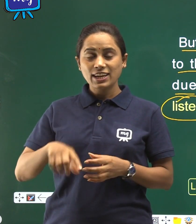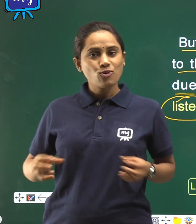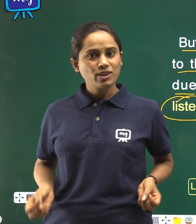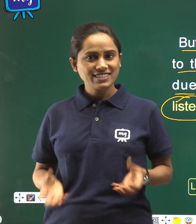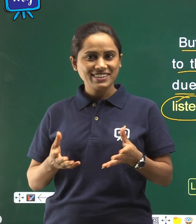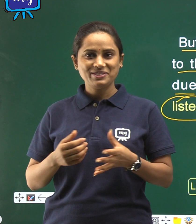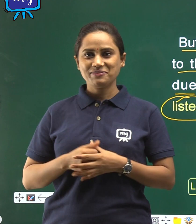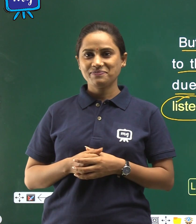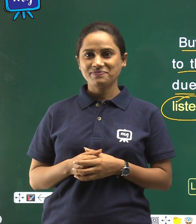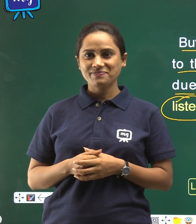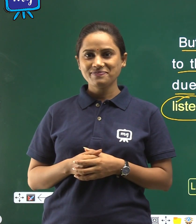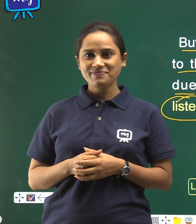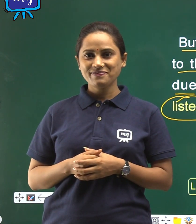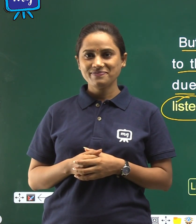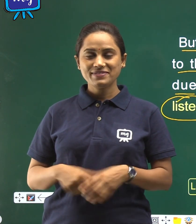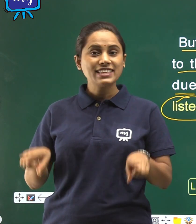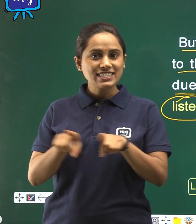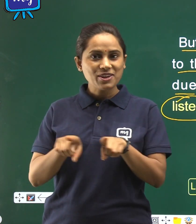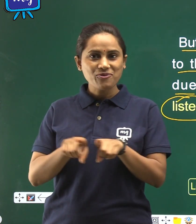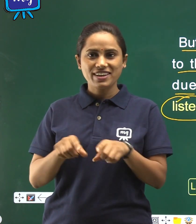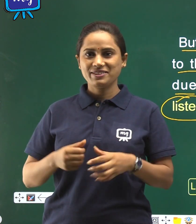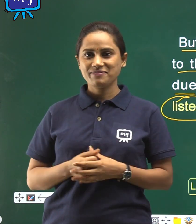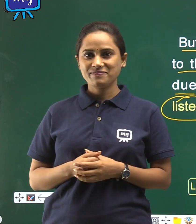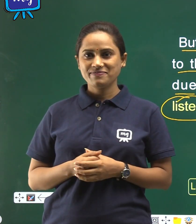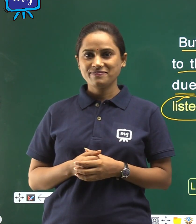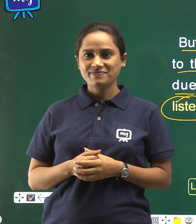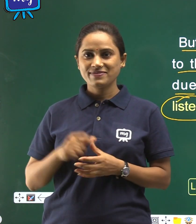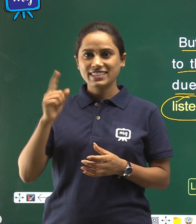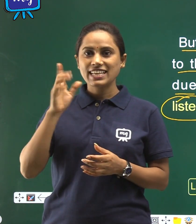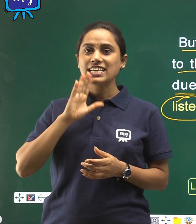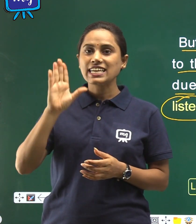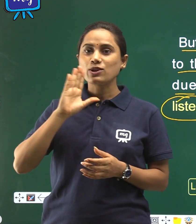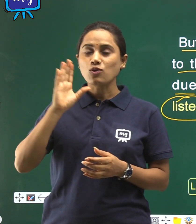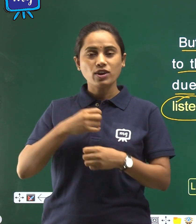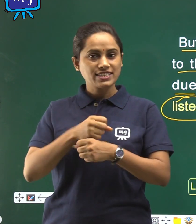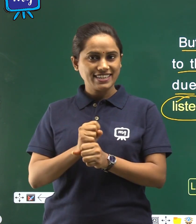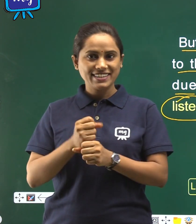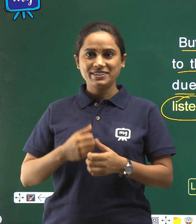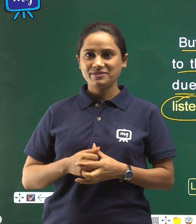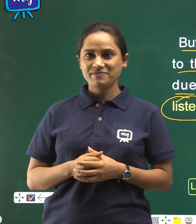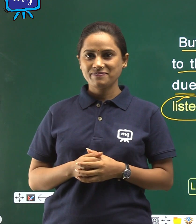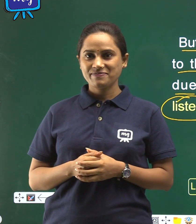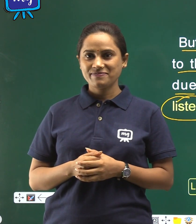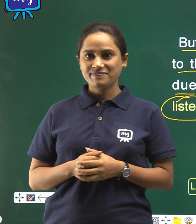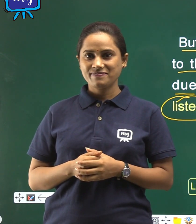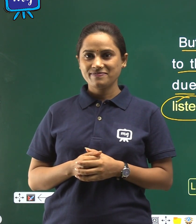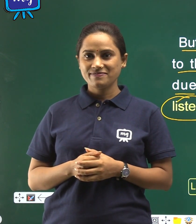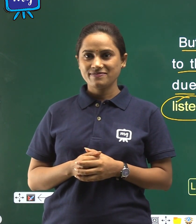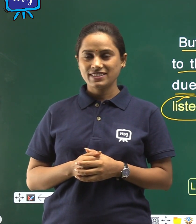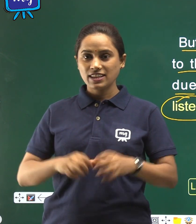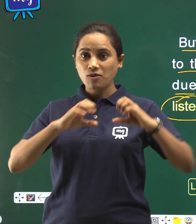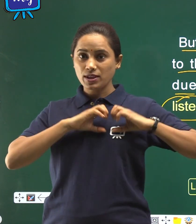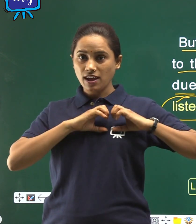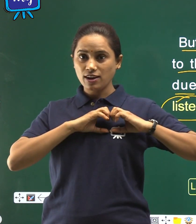originates. In the same way, a song is created by the heart